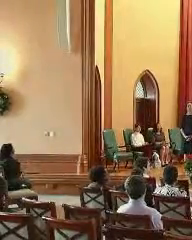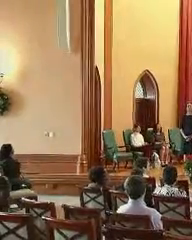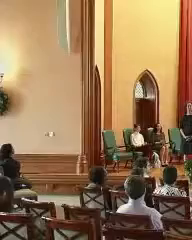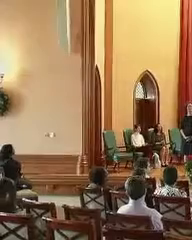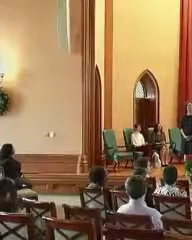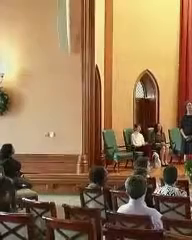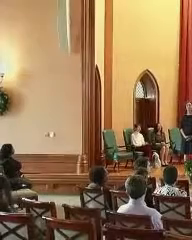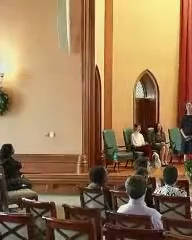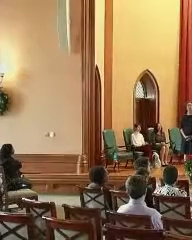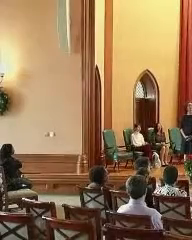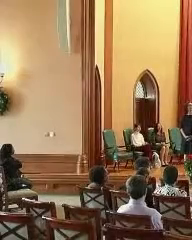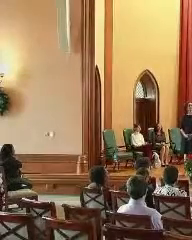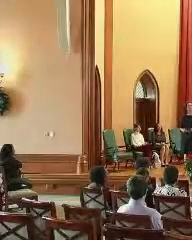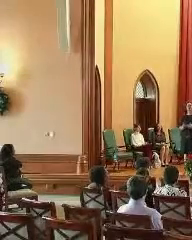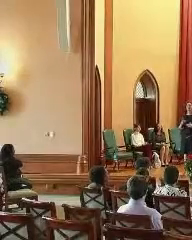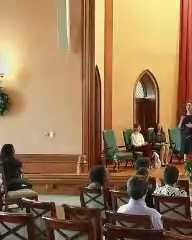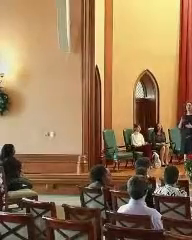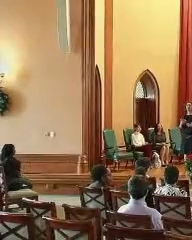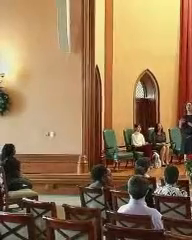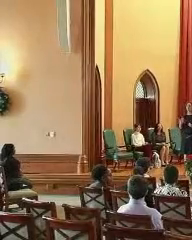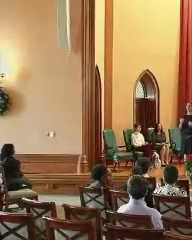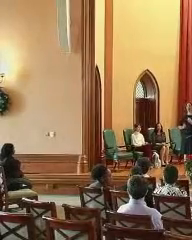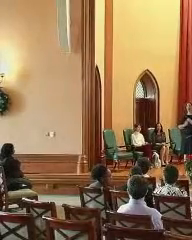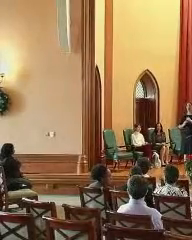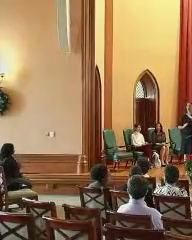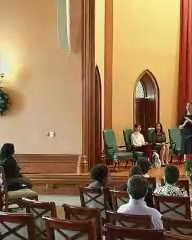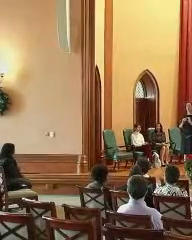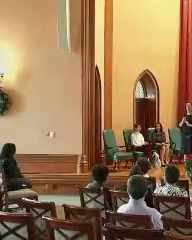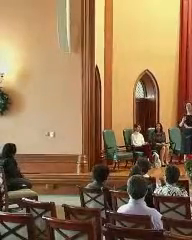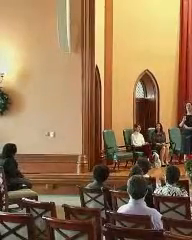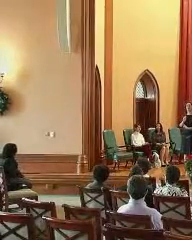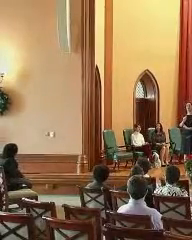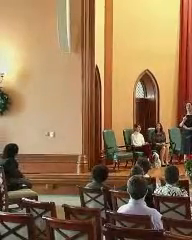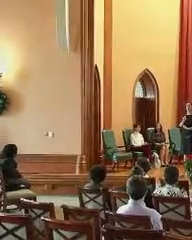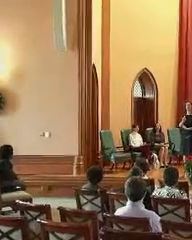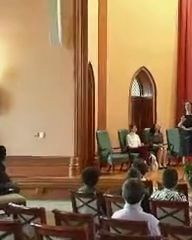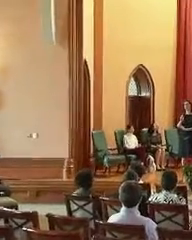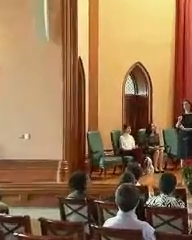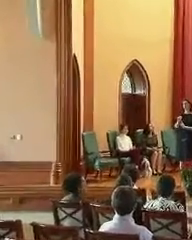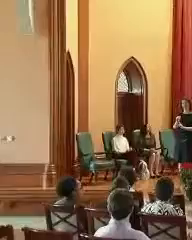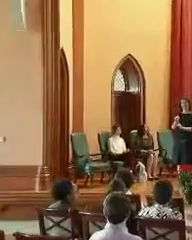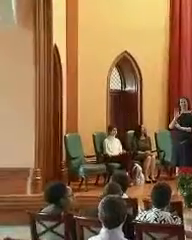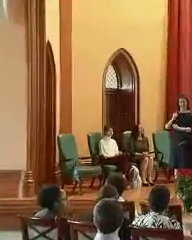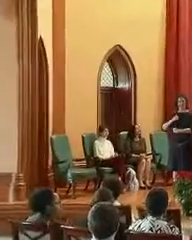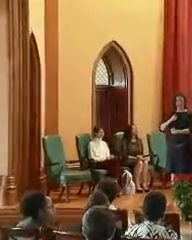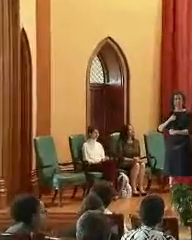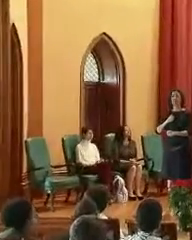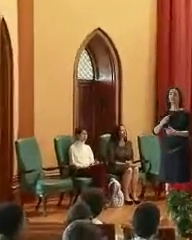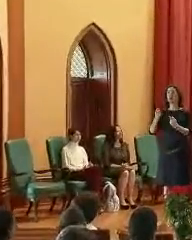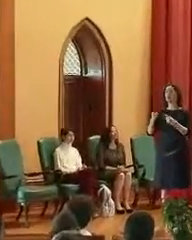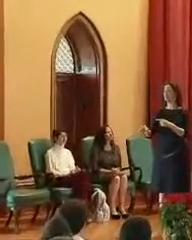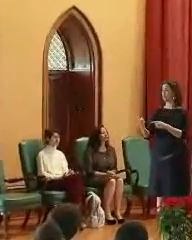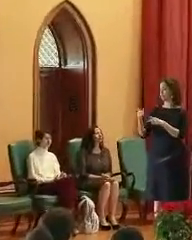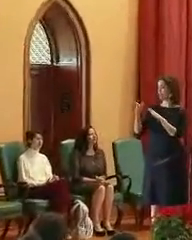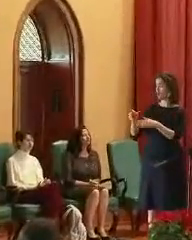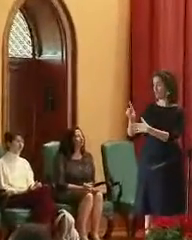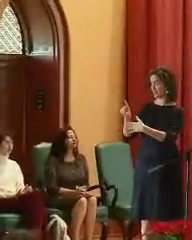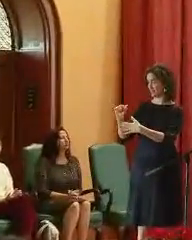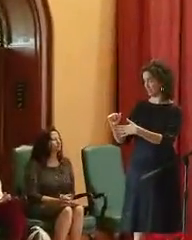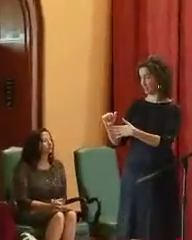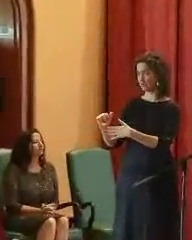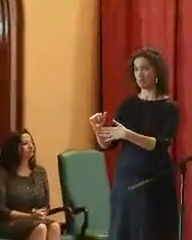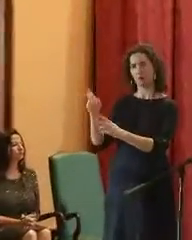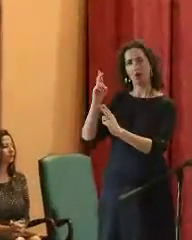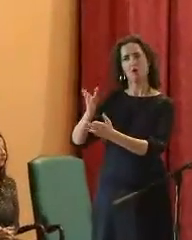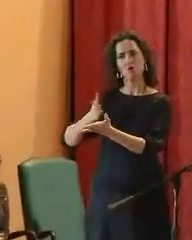The next award is the Veteran of the Year Award. This award is given in recognition of a veteran with a disability who has served